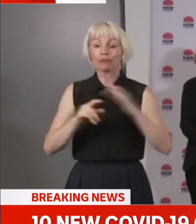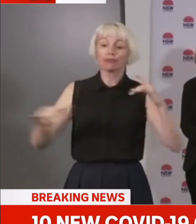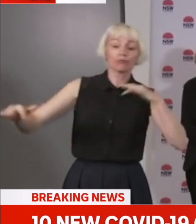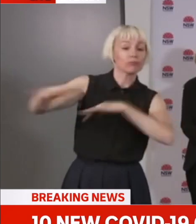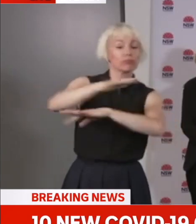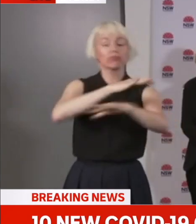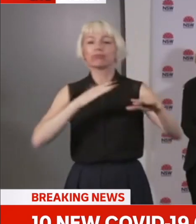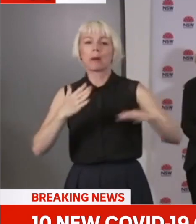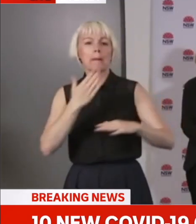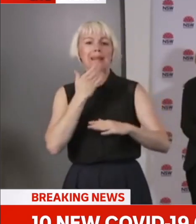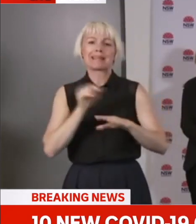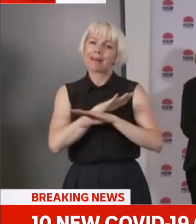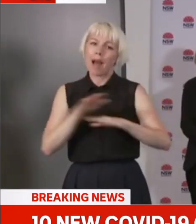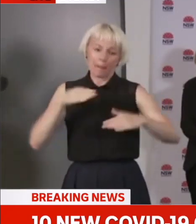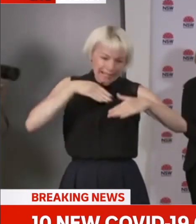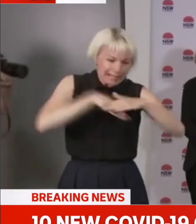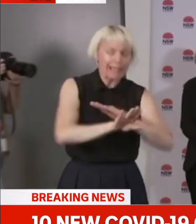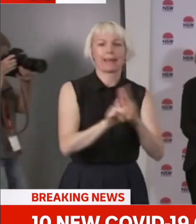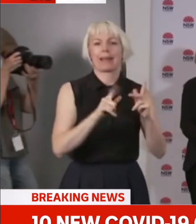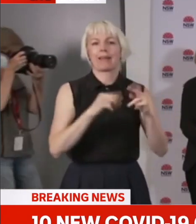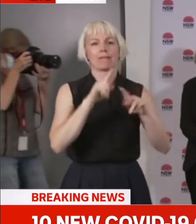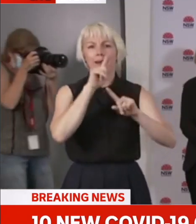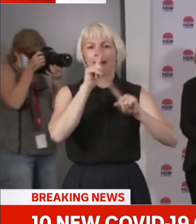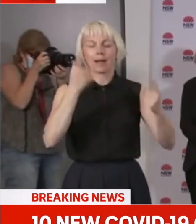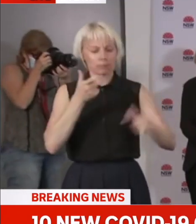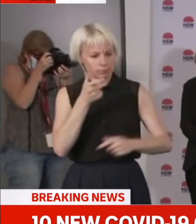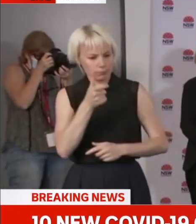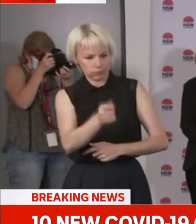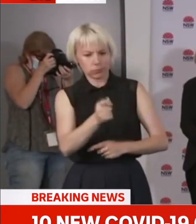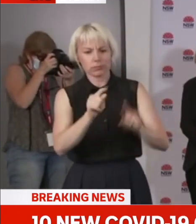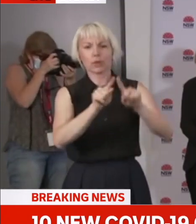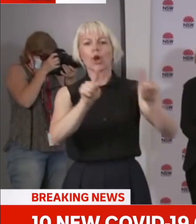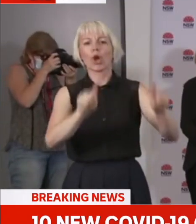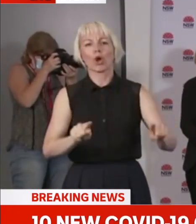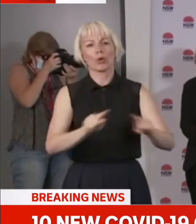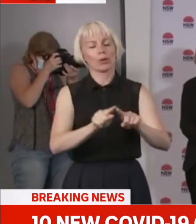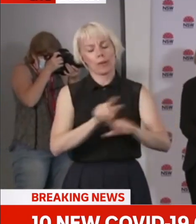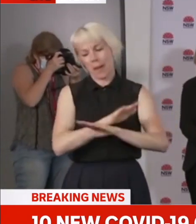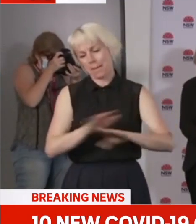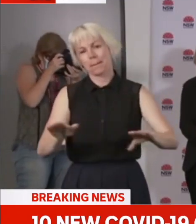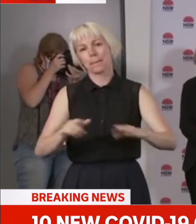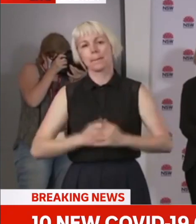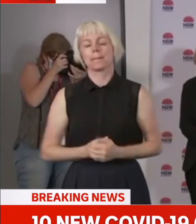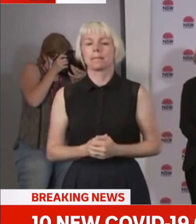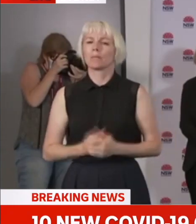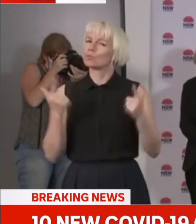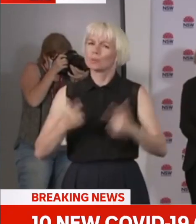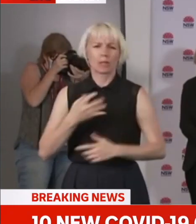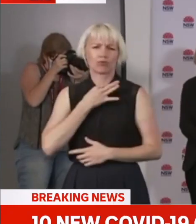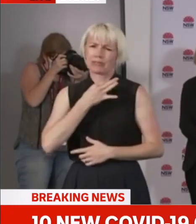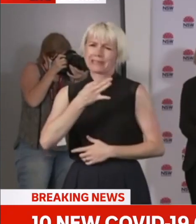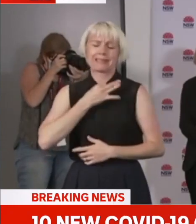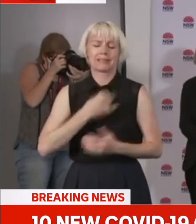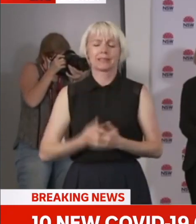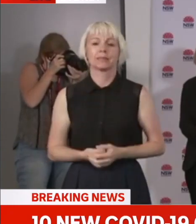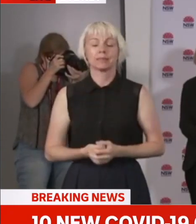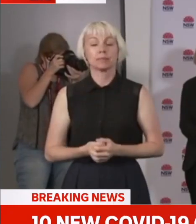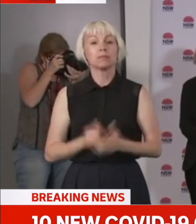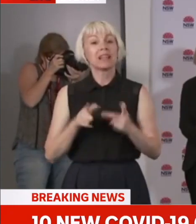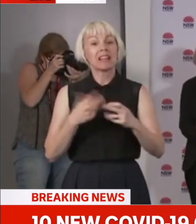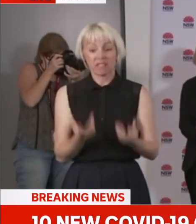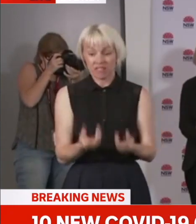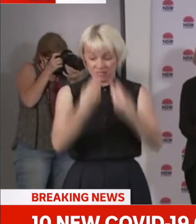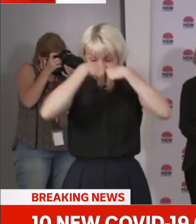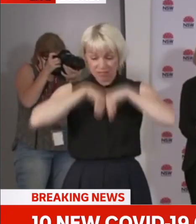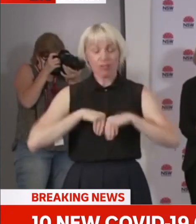record keeping, because that means you and your family are at risk. The last thing any one of us want to do is get the virus and turn up to